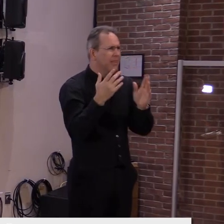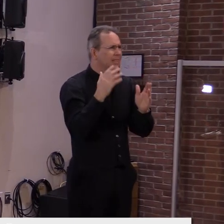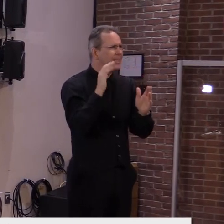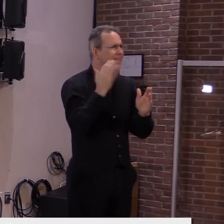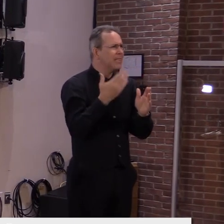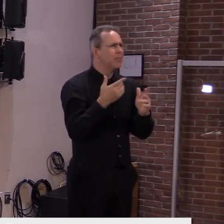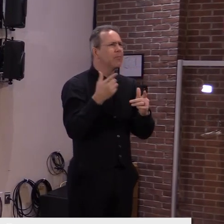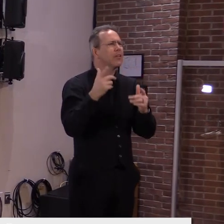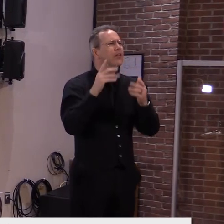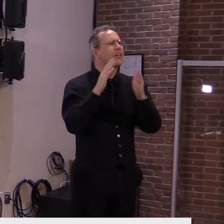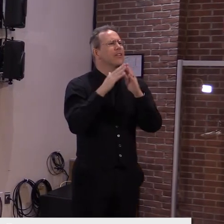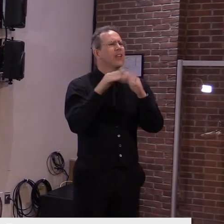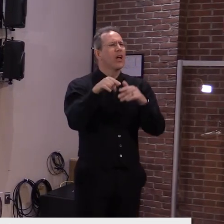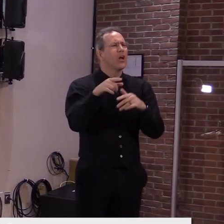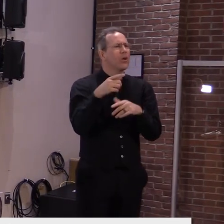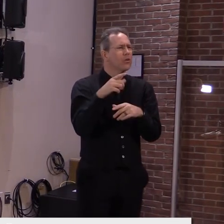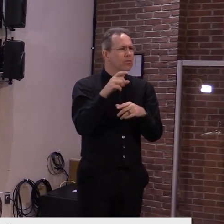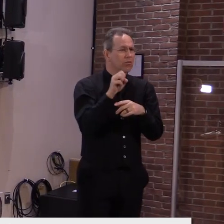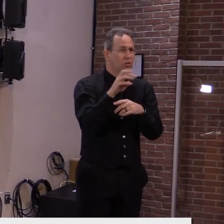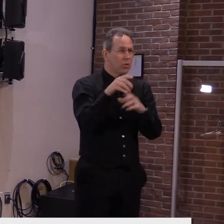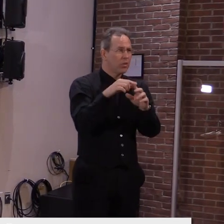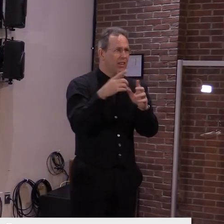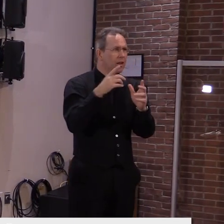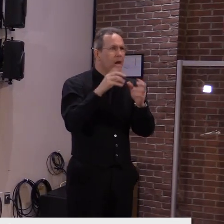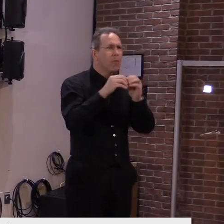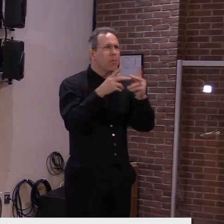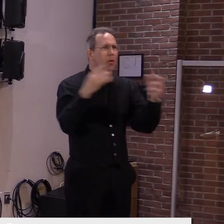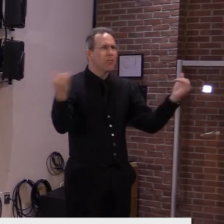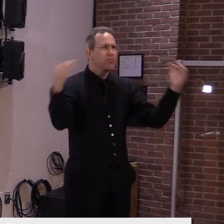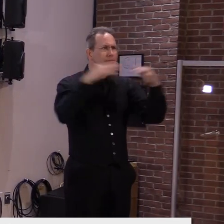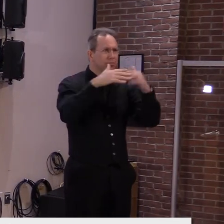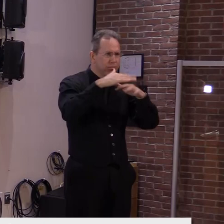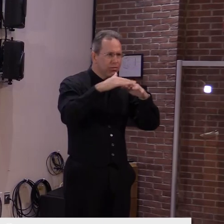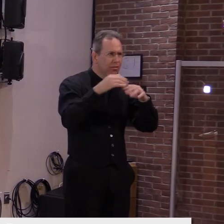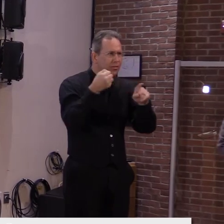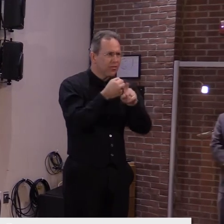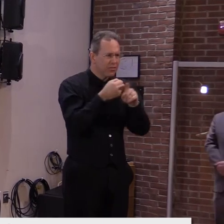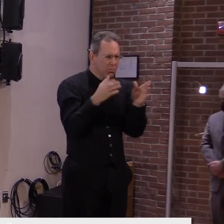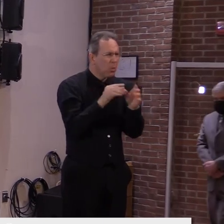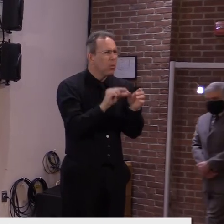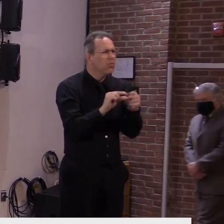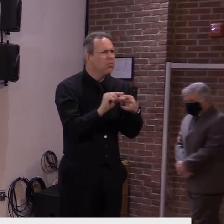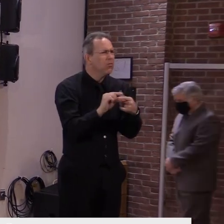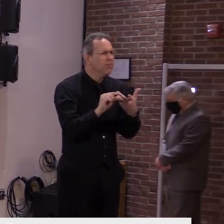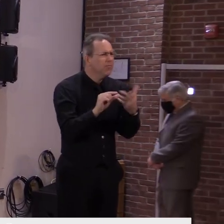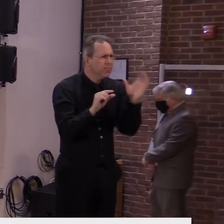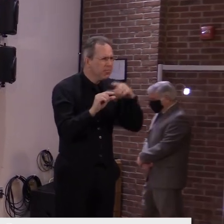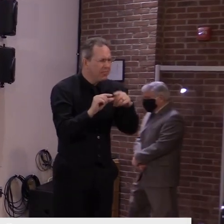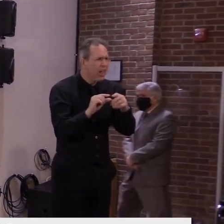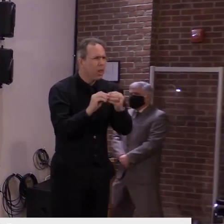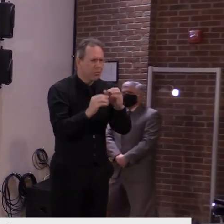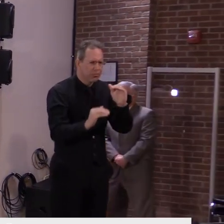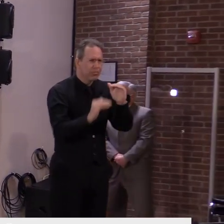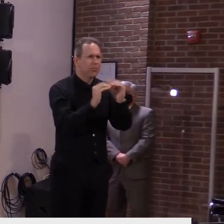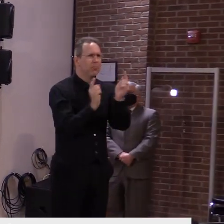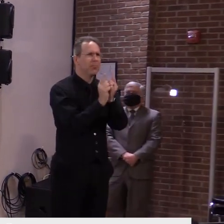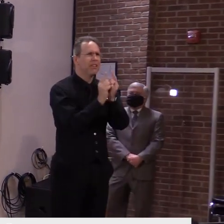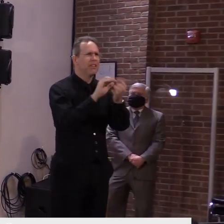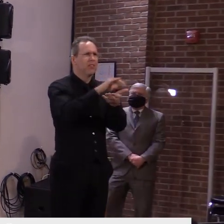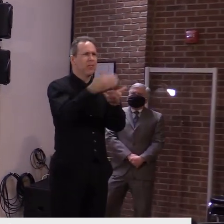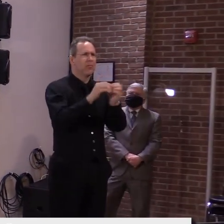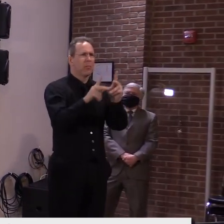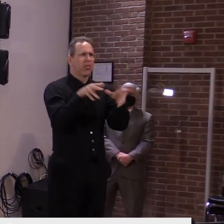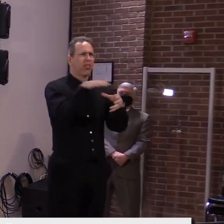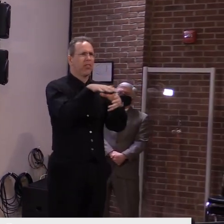city of the size of Stowe. Having said that, all we had to do was get interested in it, and it seemed to level